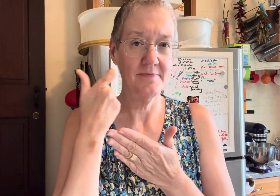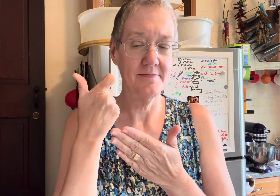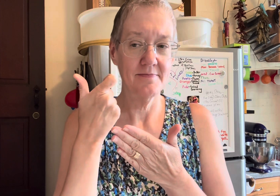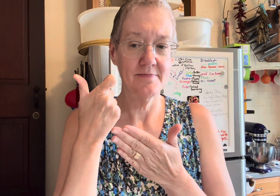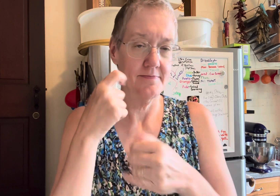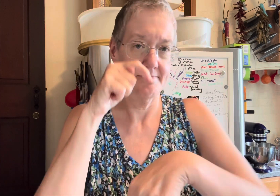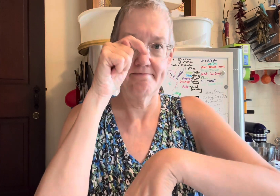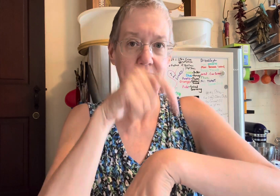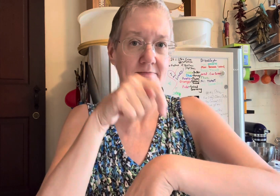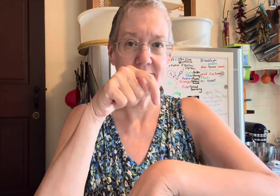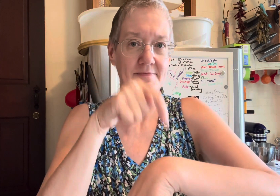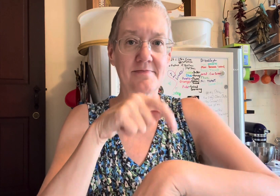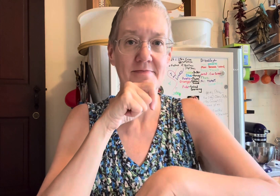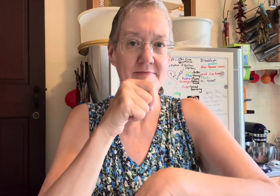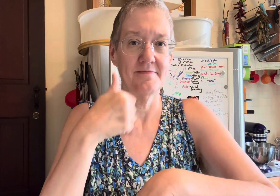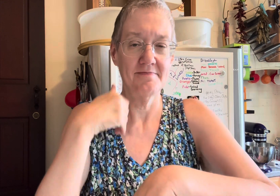I've just been buying them because I haven't had the time.